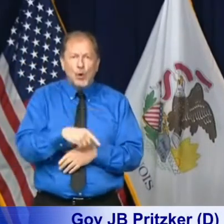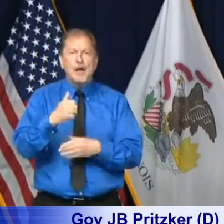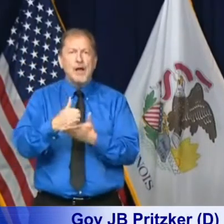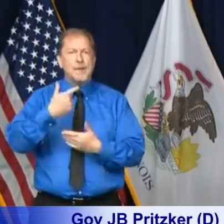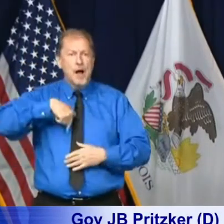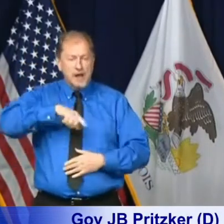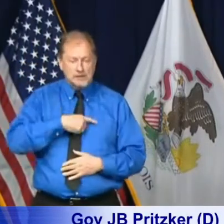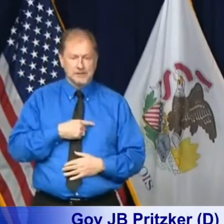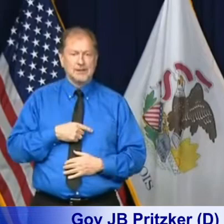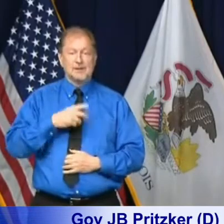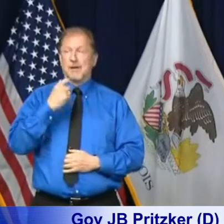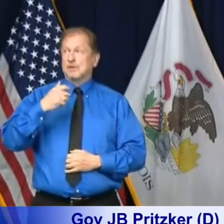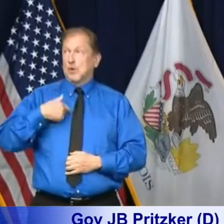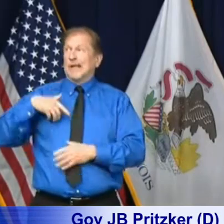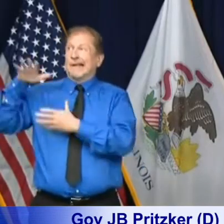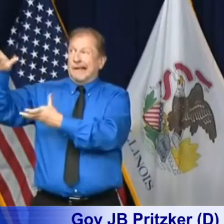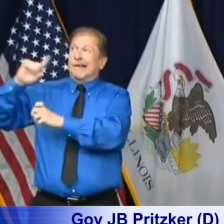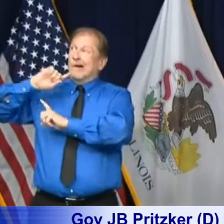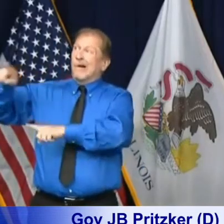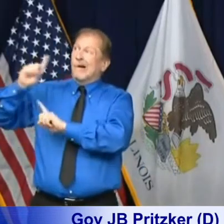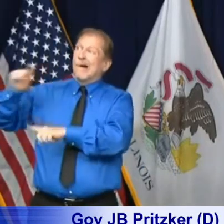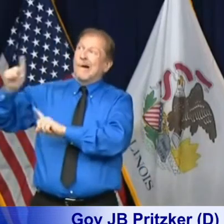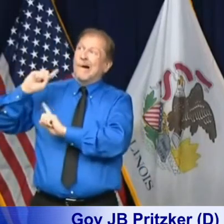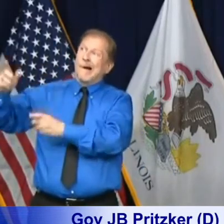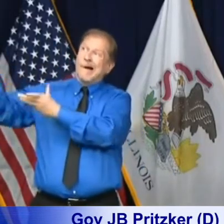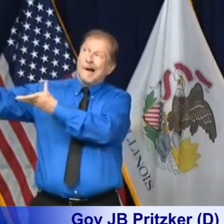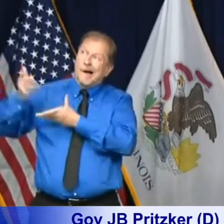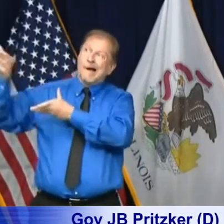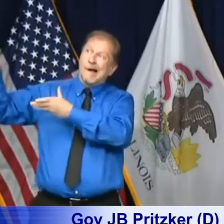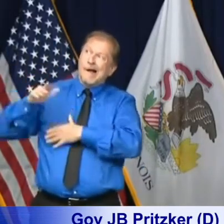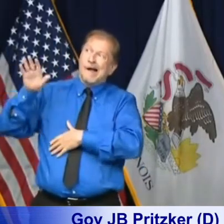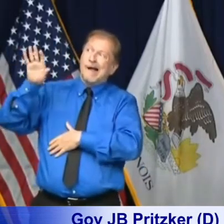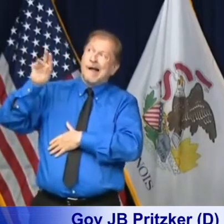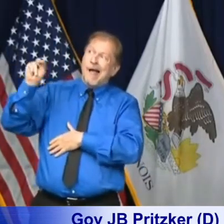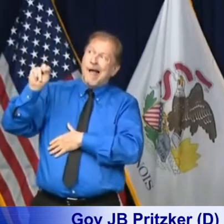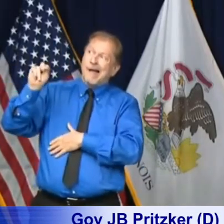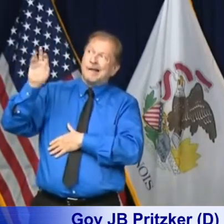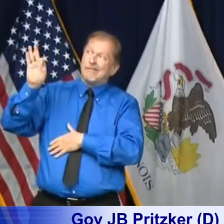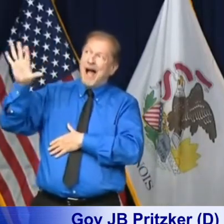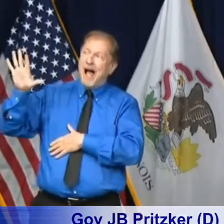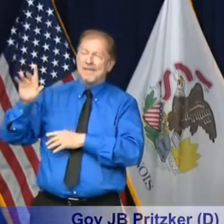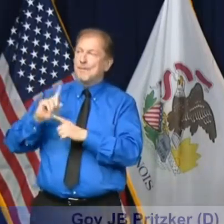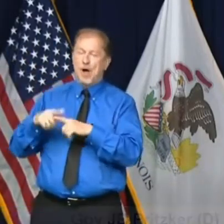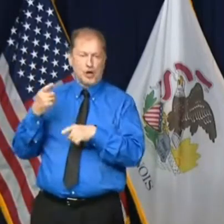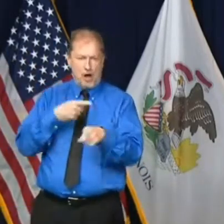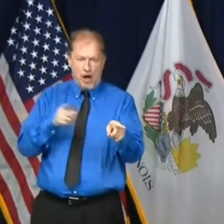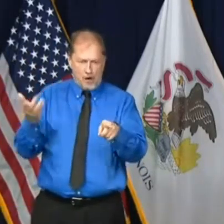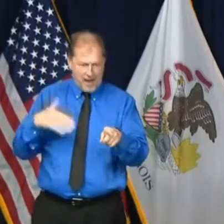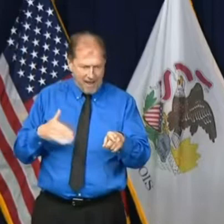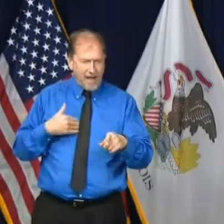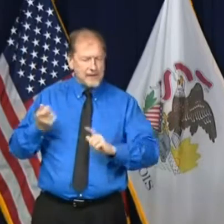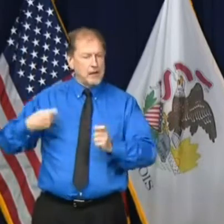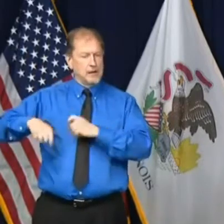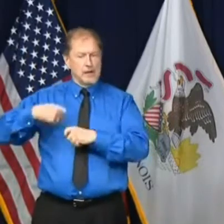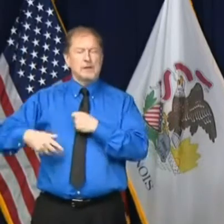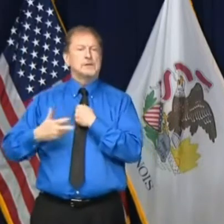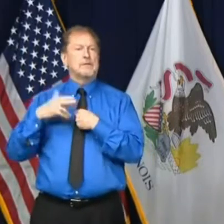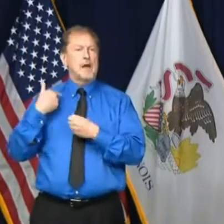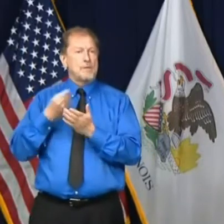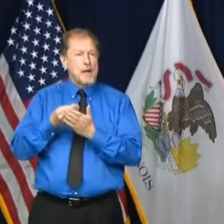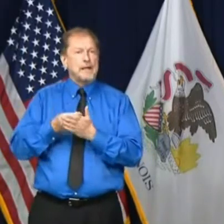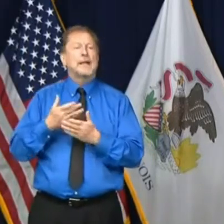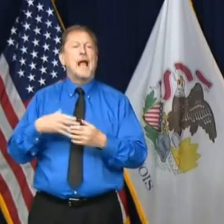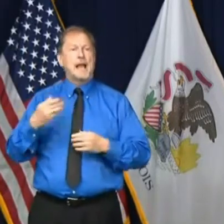we're acquiring it from abroad. IEMA is ready to assist with the sign-up process for your facility, and they're